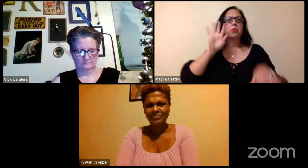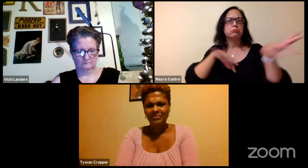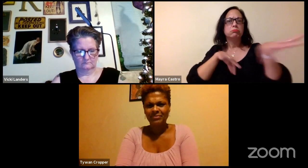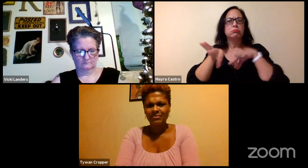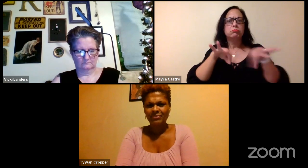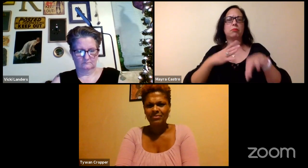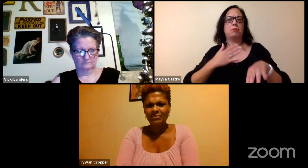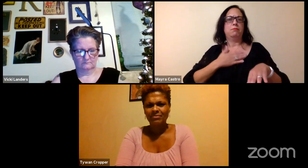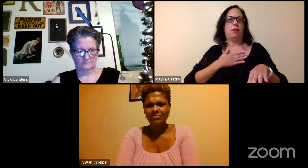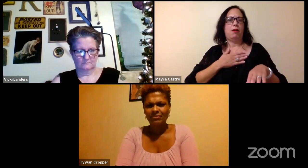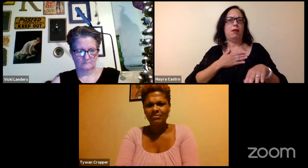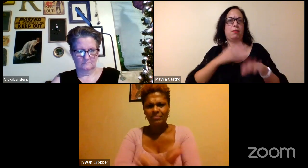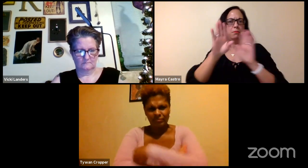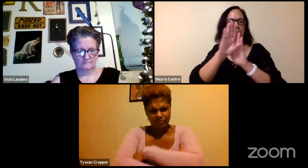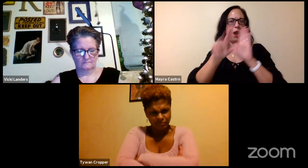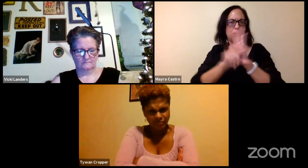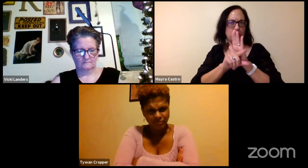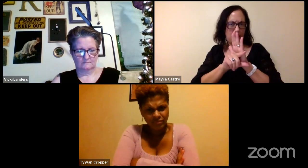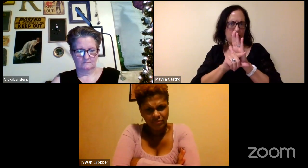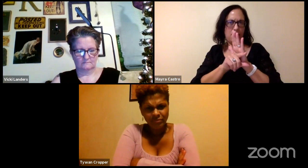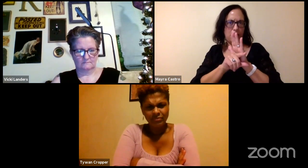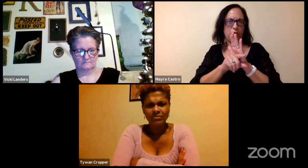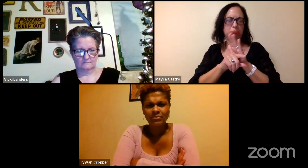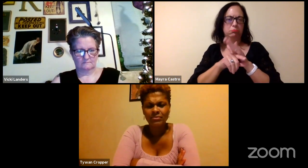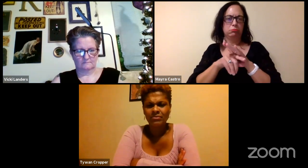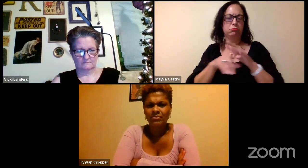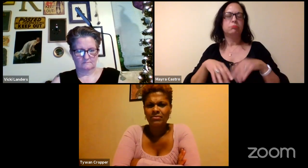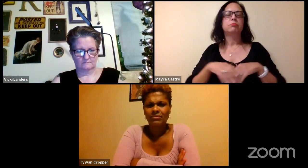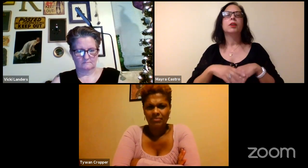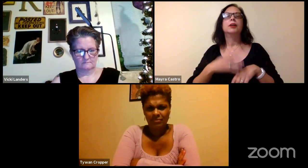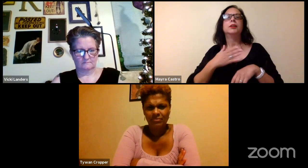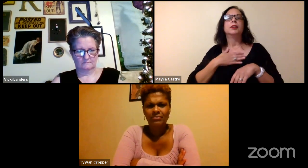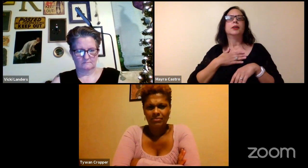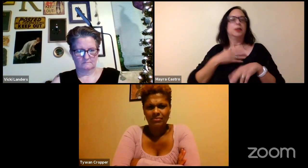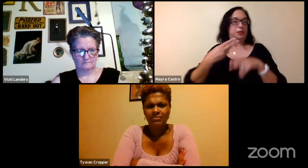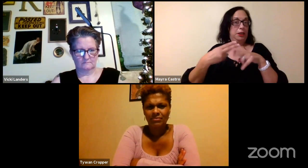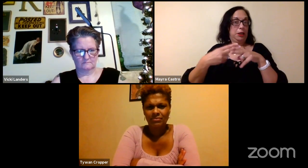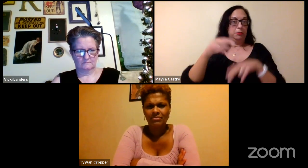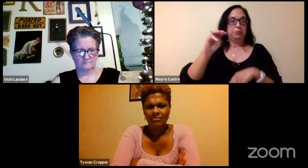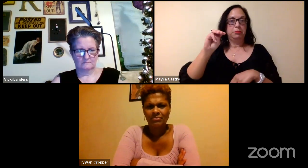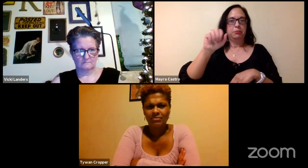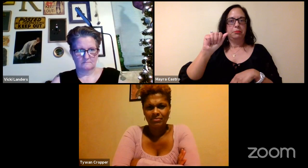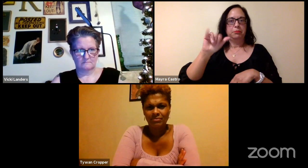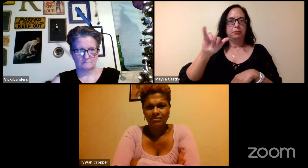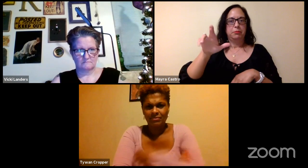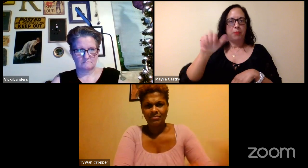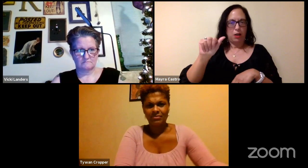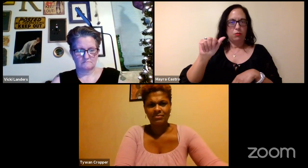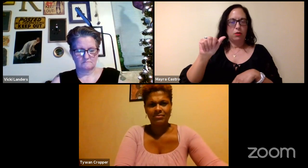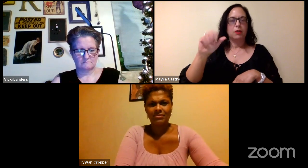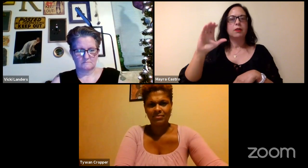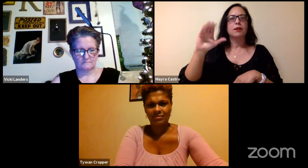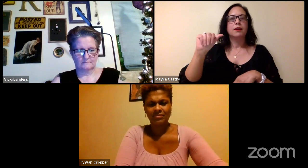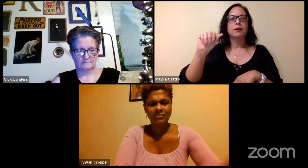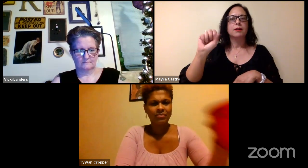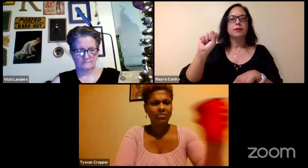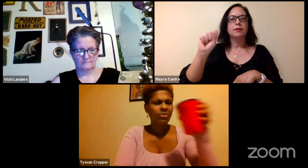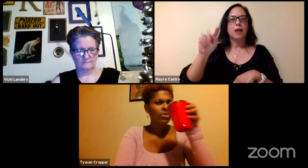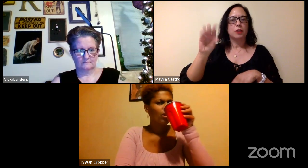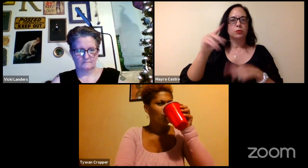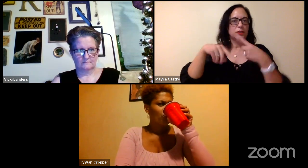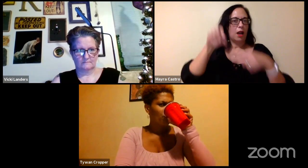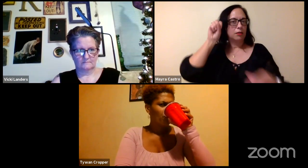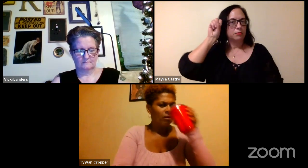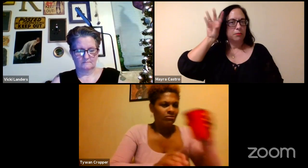I'm glad to see so many people in our audience this evening. Let me share with you a little bit about my background. My name